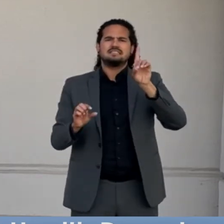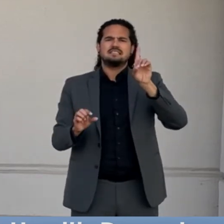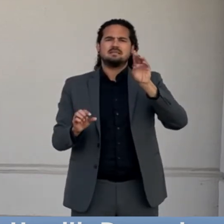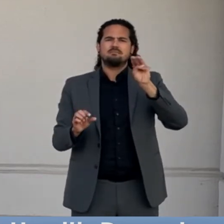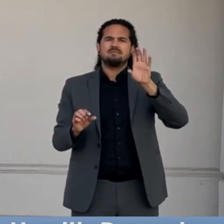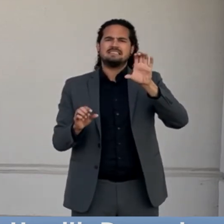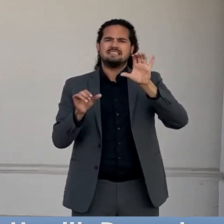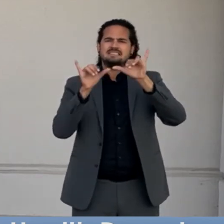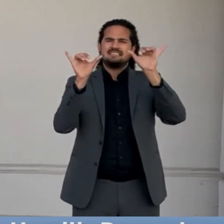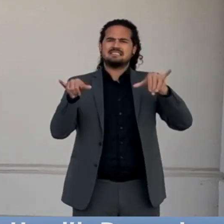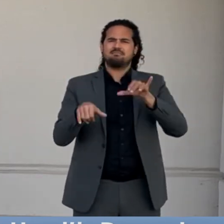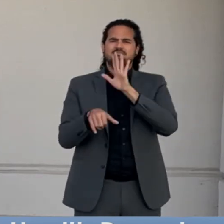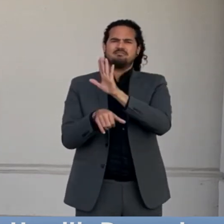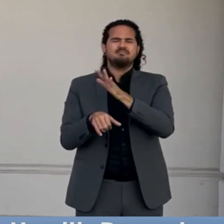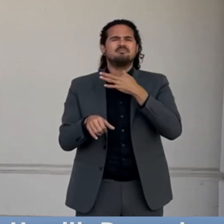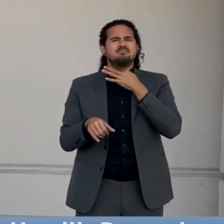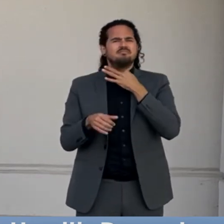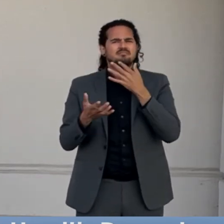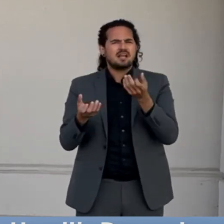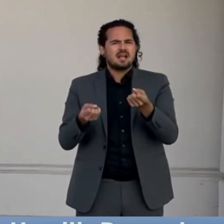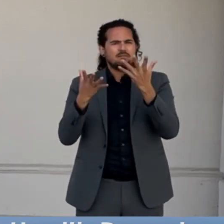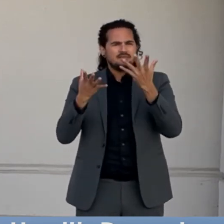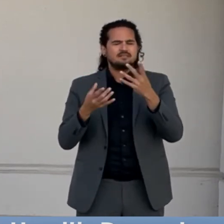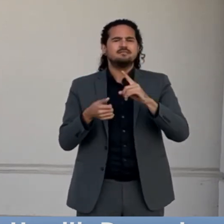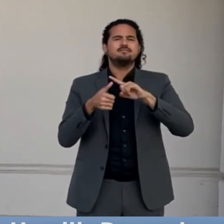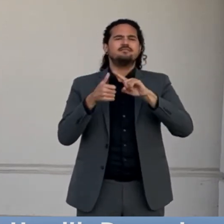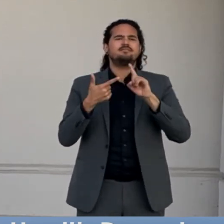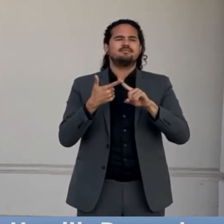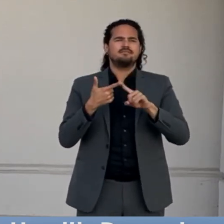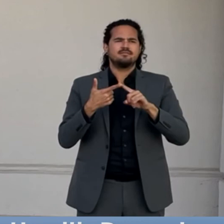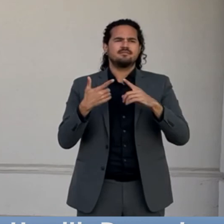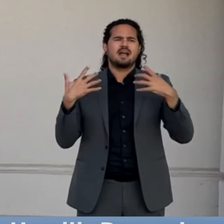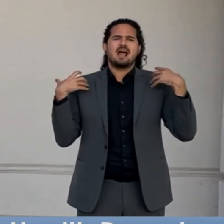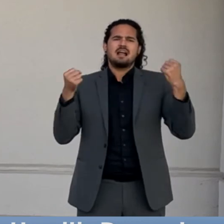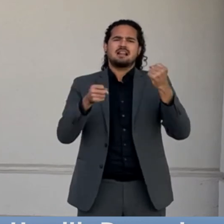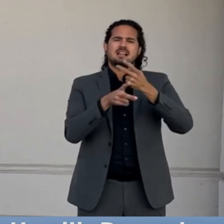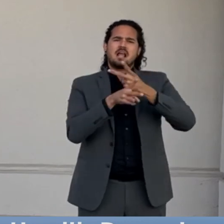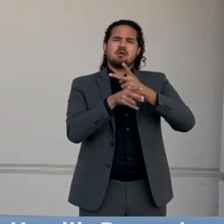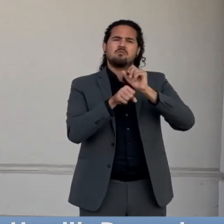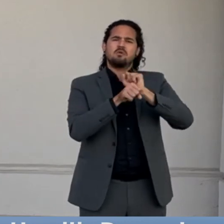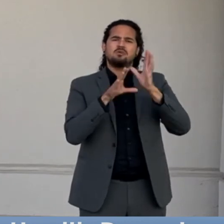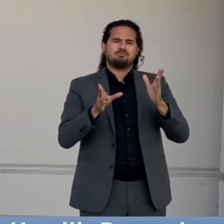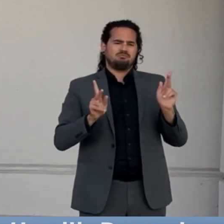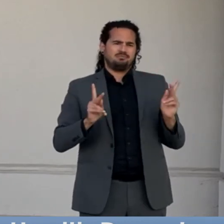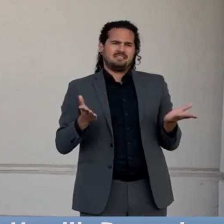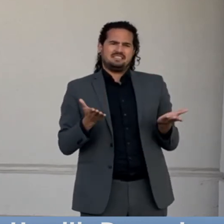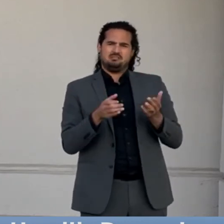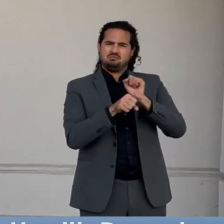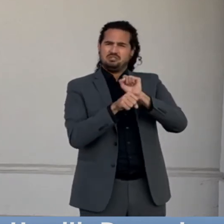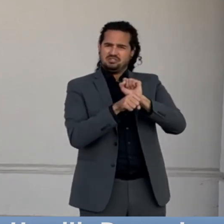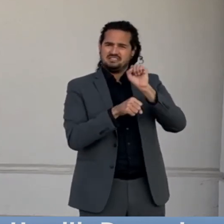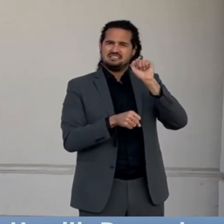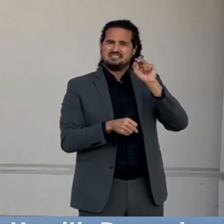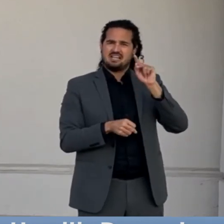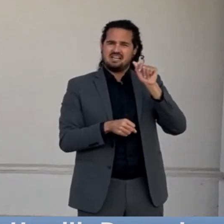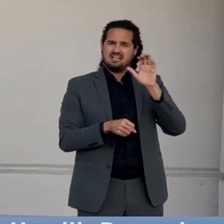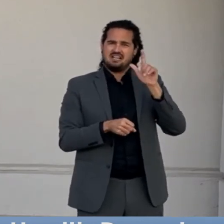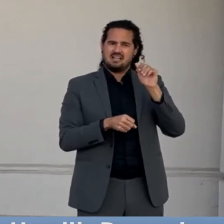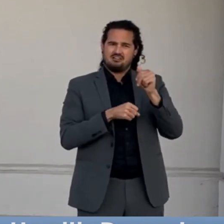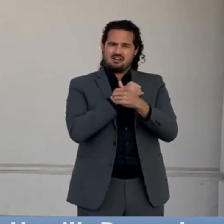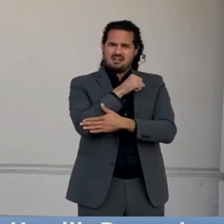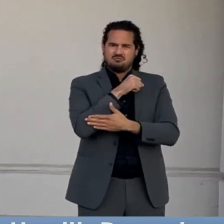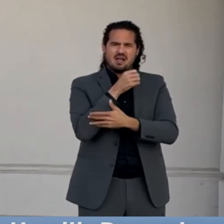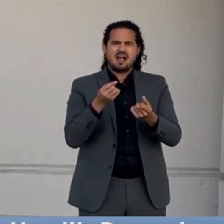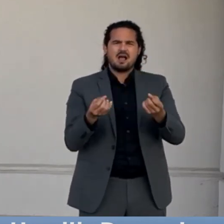secondly, how many healthcare workers are there in Santa Clara County? Okay, so all of the hospitals, as I was saying, submitted